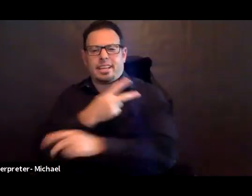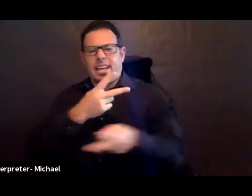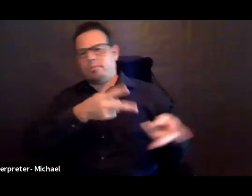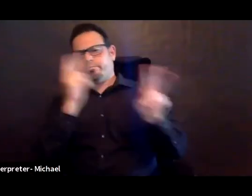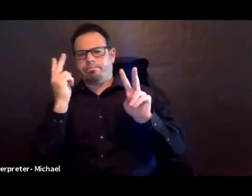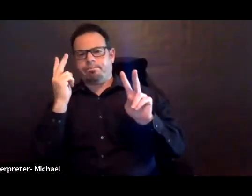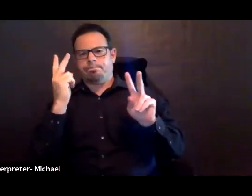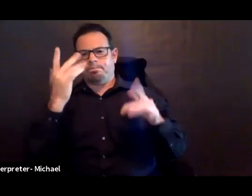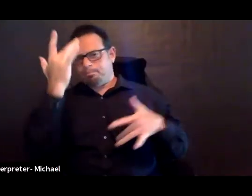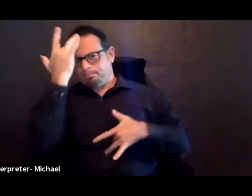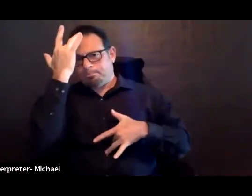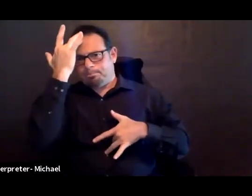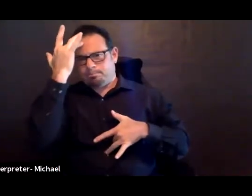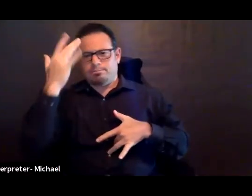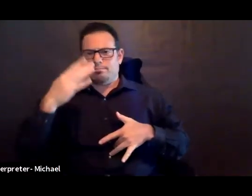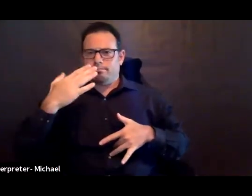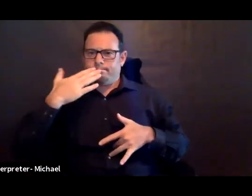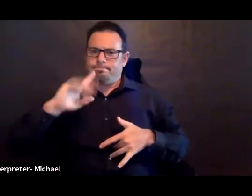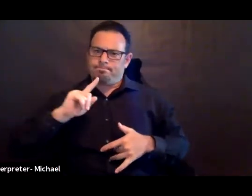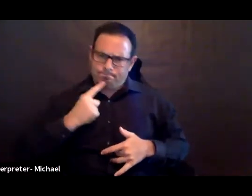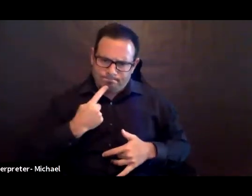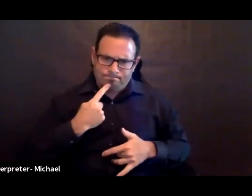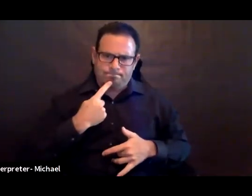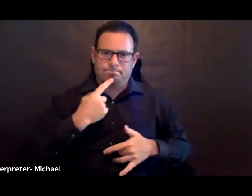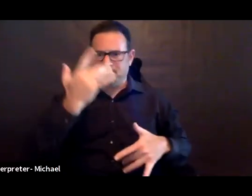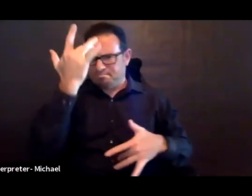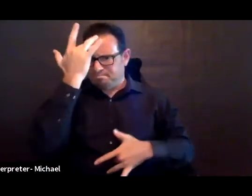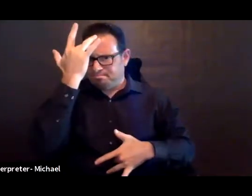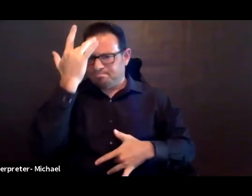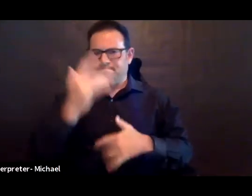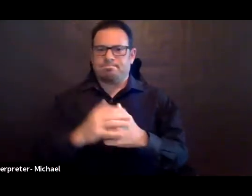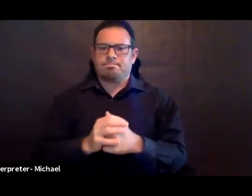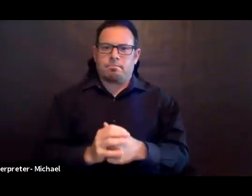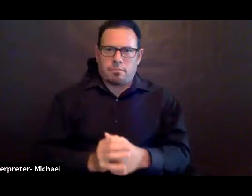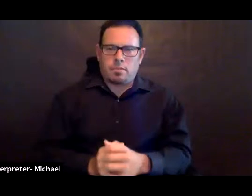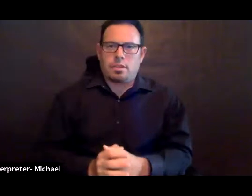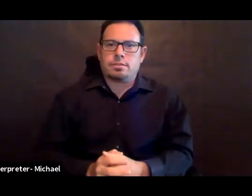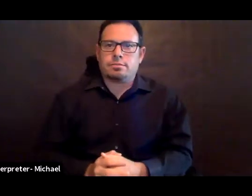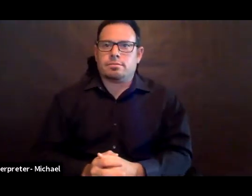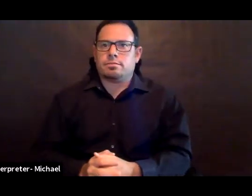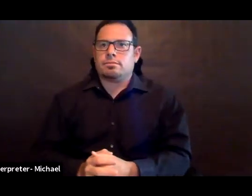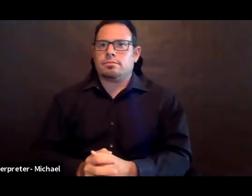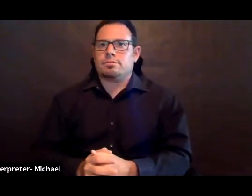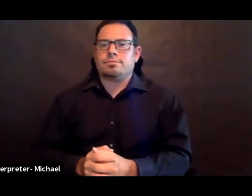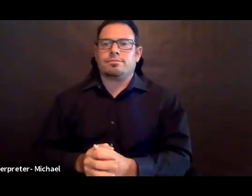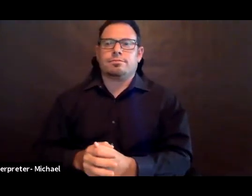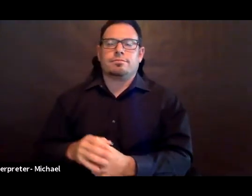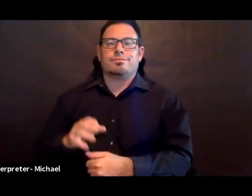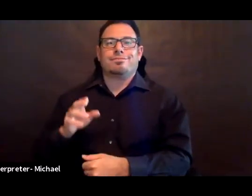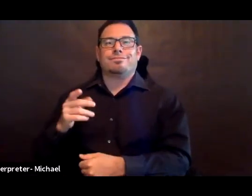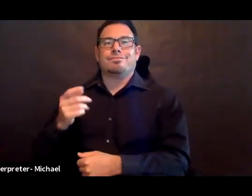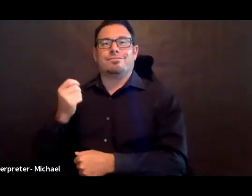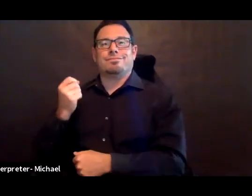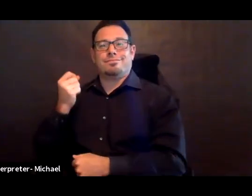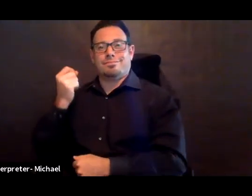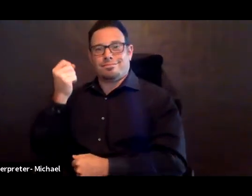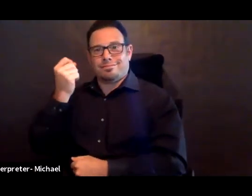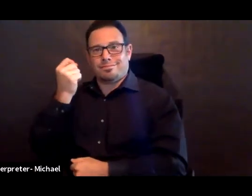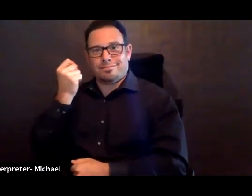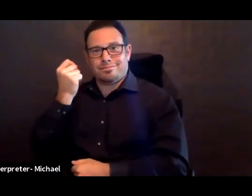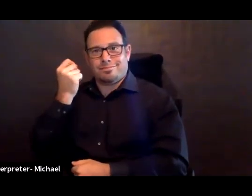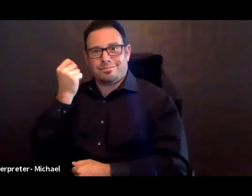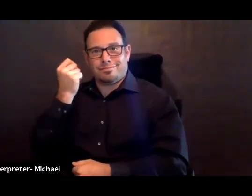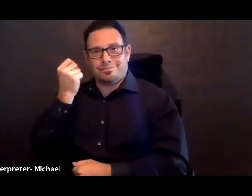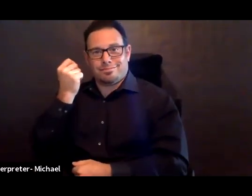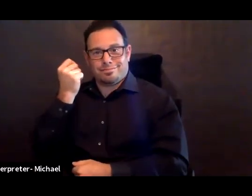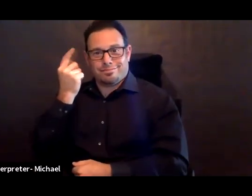14 days after people have had their second dose of the Pfizer or Moderna vaccines, or 14 days after the 1